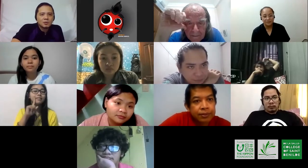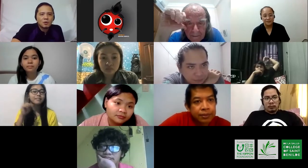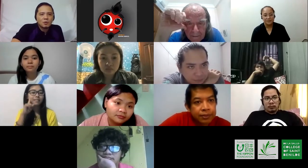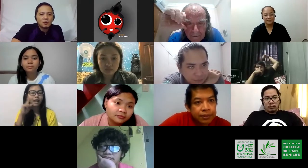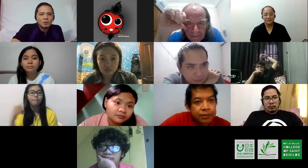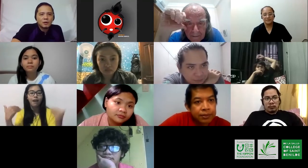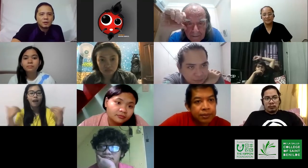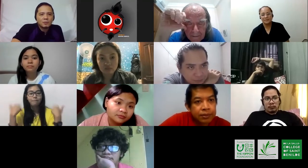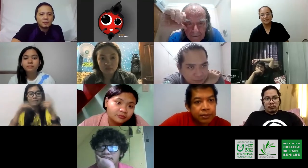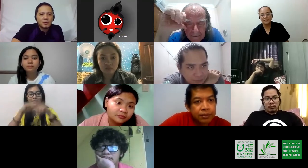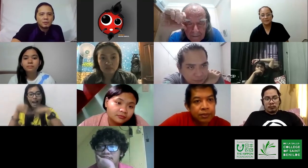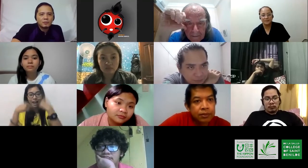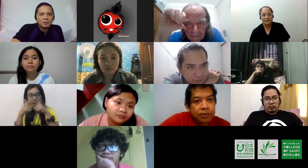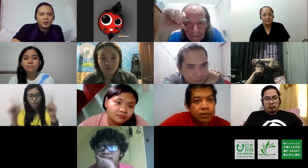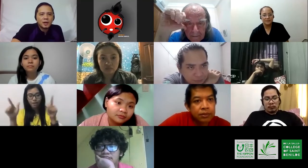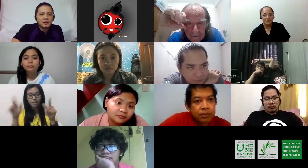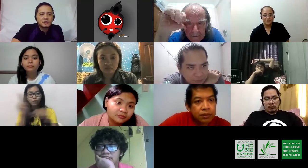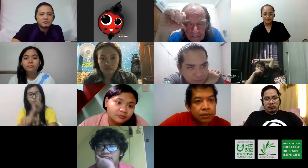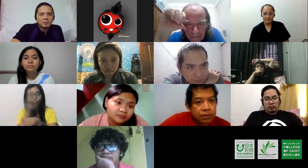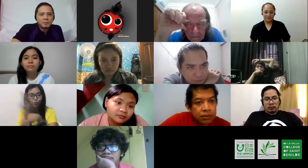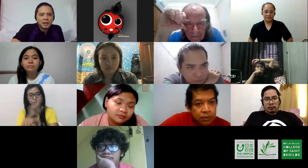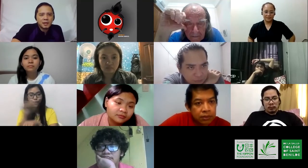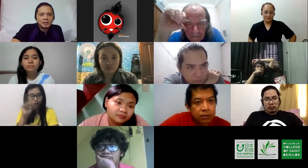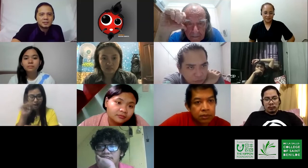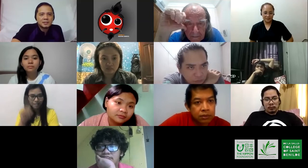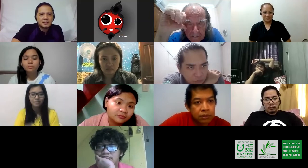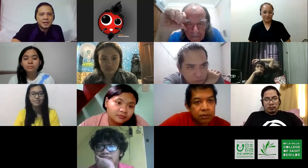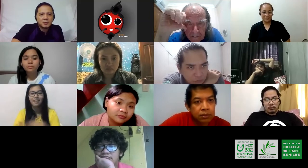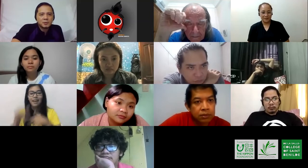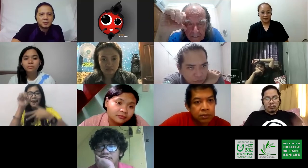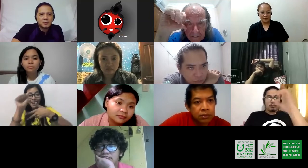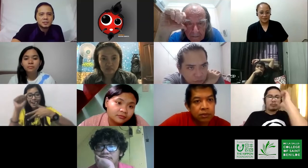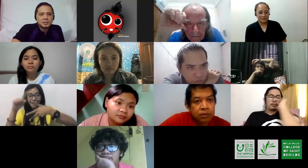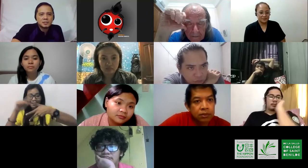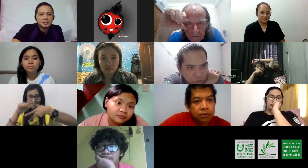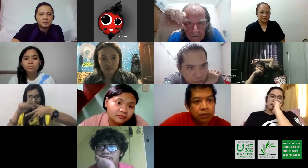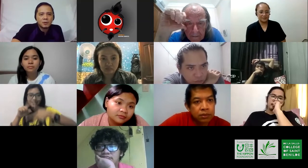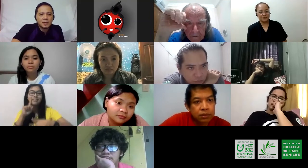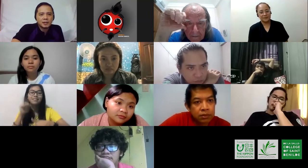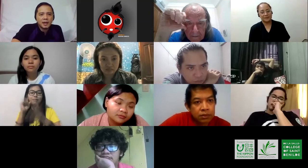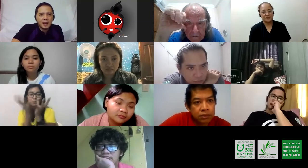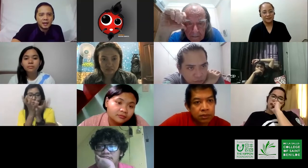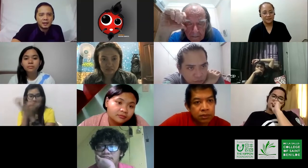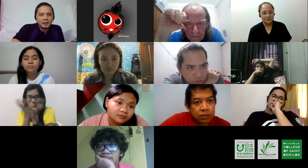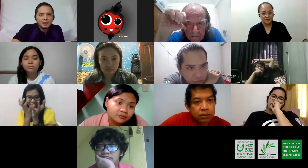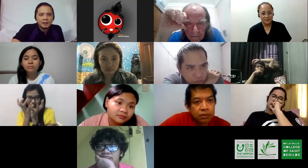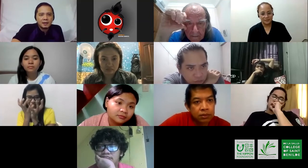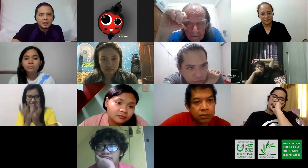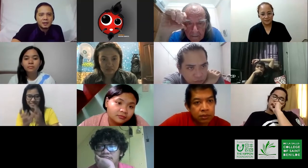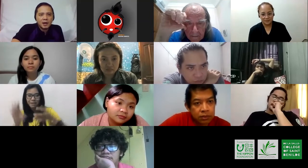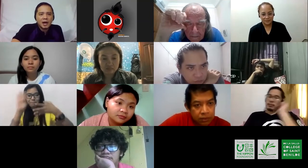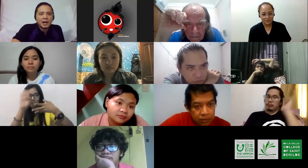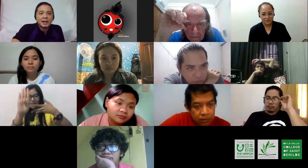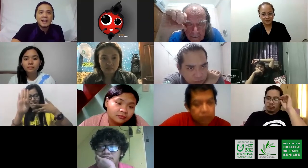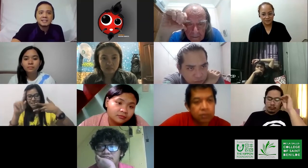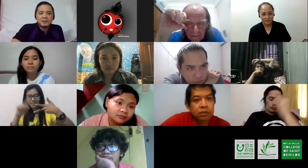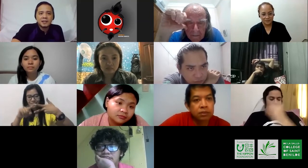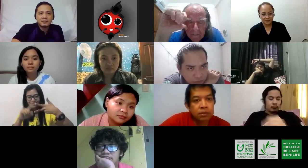So, from what I understood from Bay, sign language uses what? A, it has to have a deaf